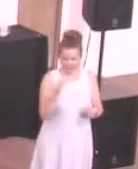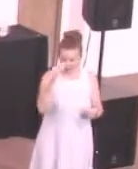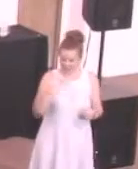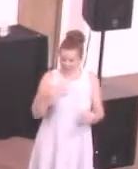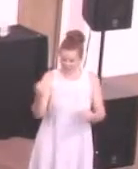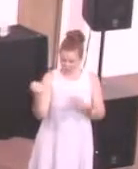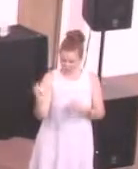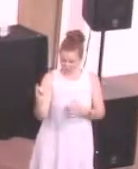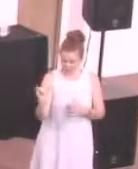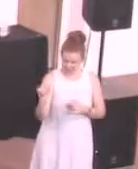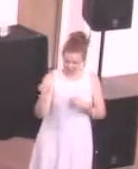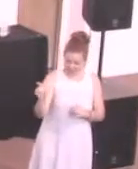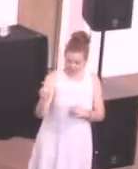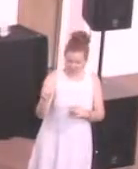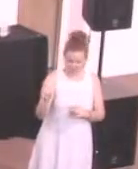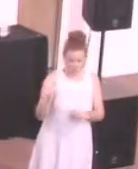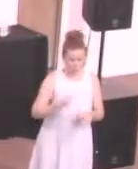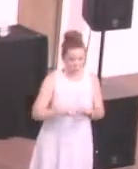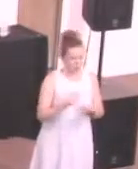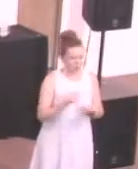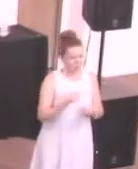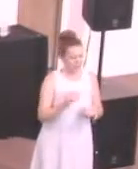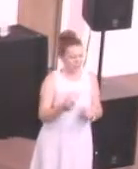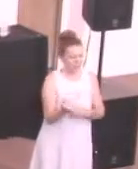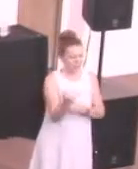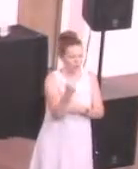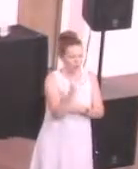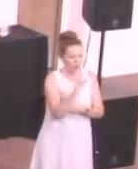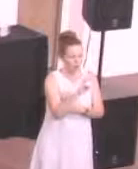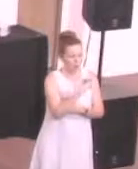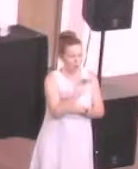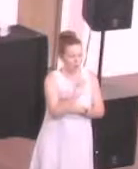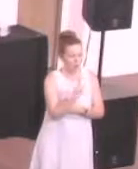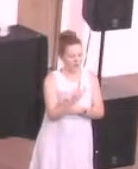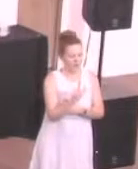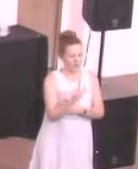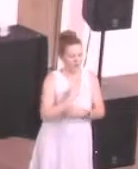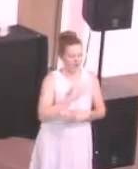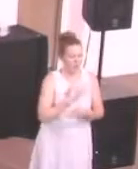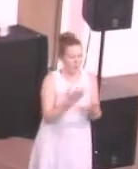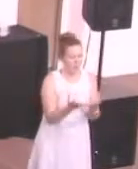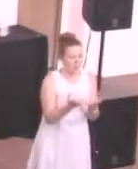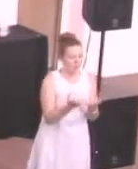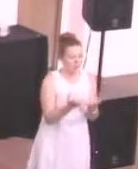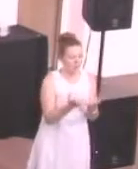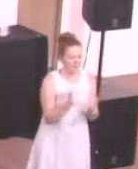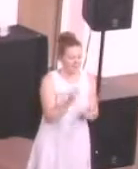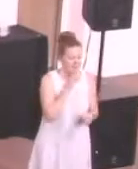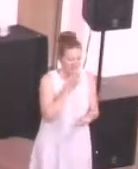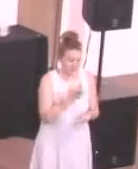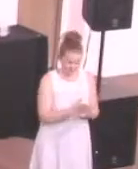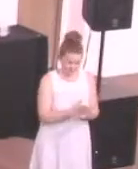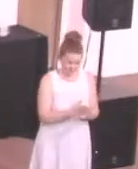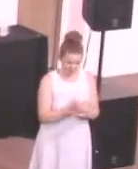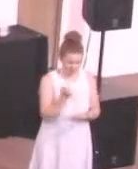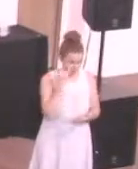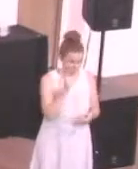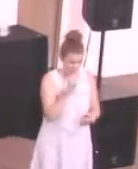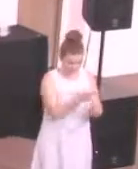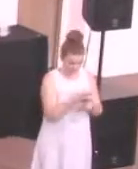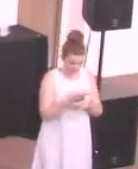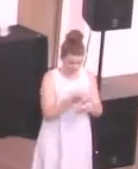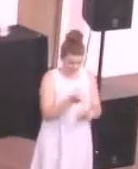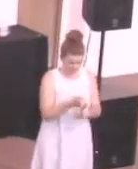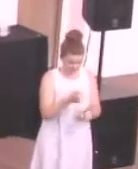him, or as strong-willed as some of us, can be stopped if you don't take care of your